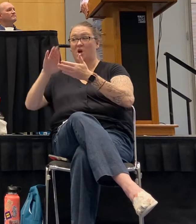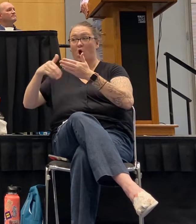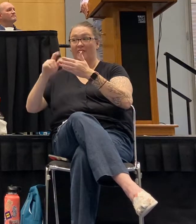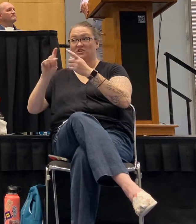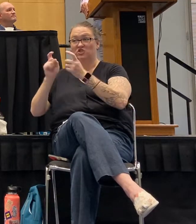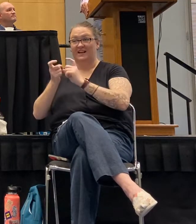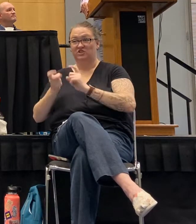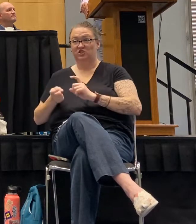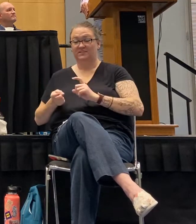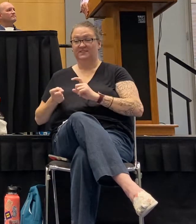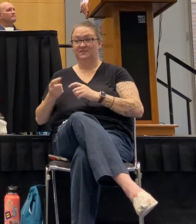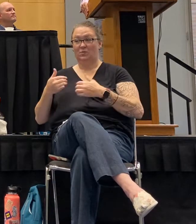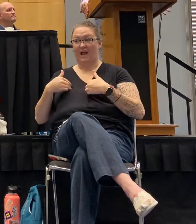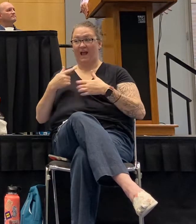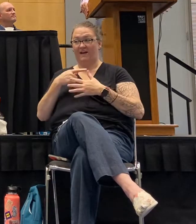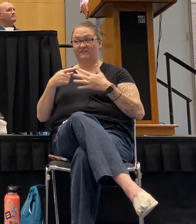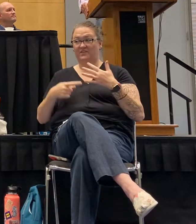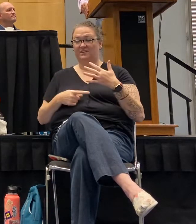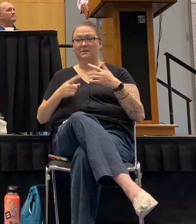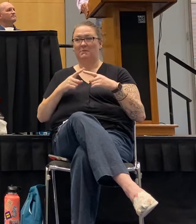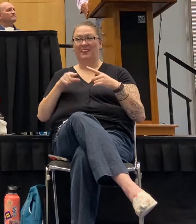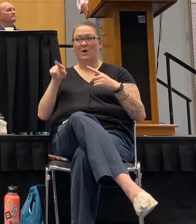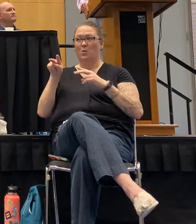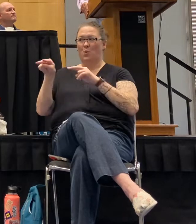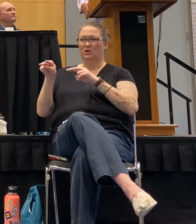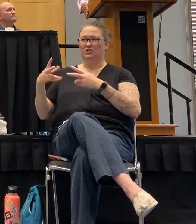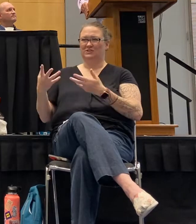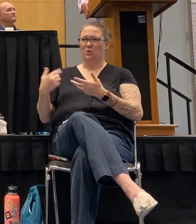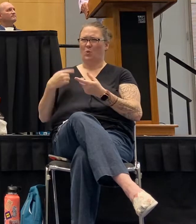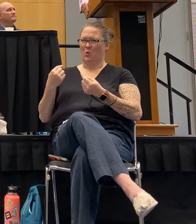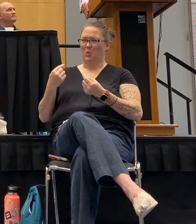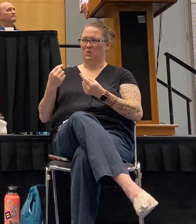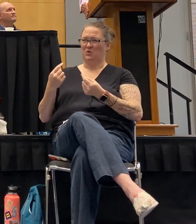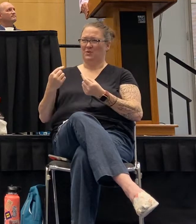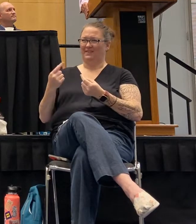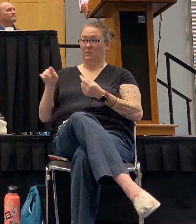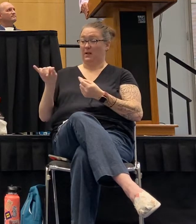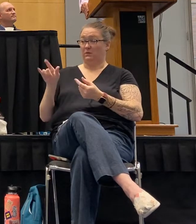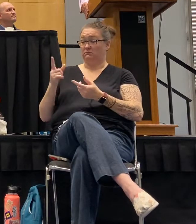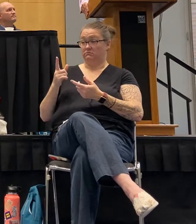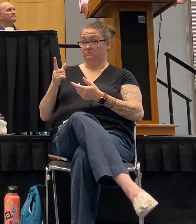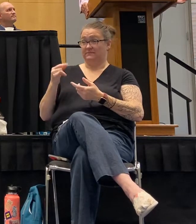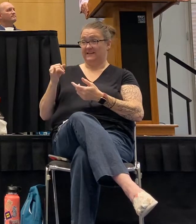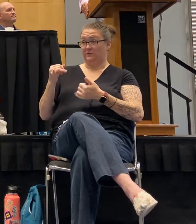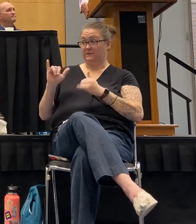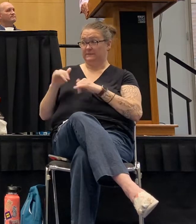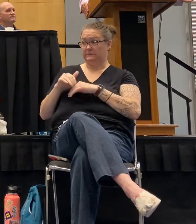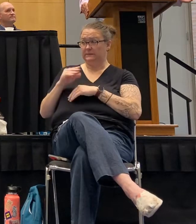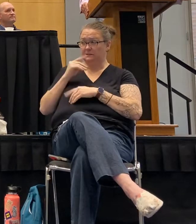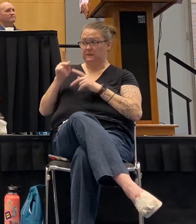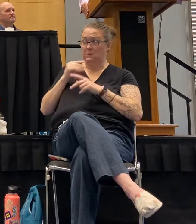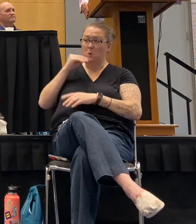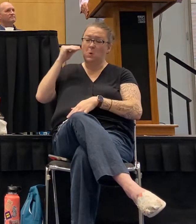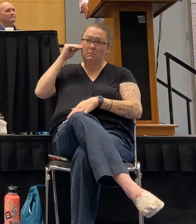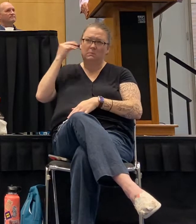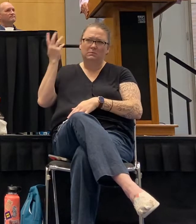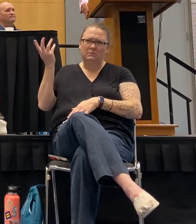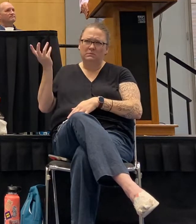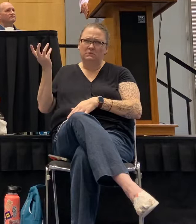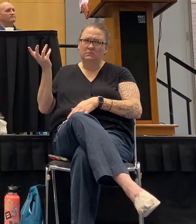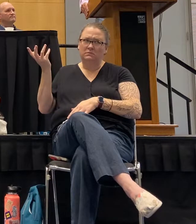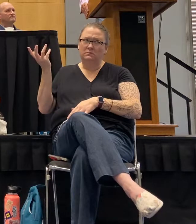her, but they were watching what we were doing, and they were like, well, if you're still sending people home,